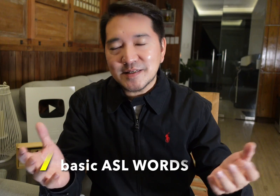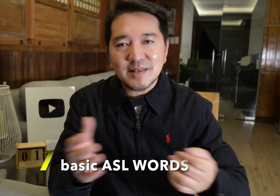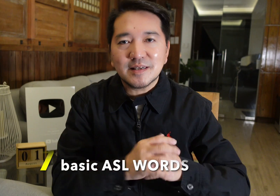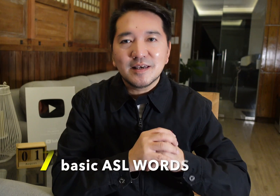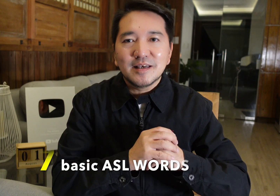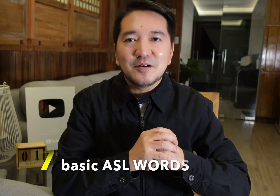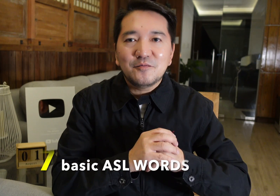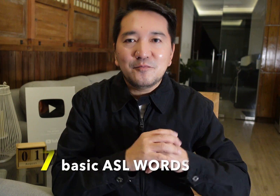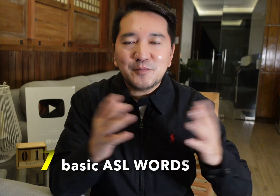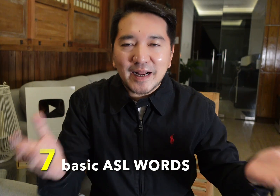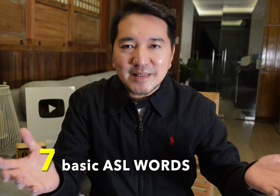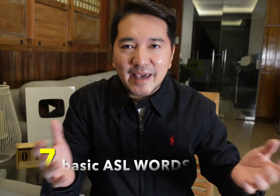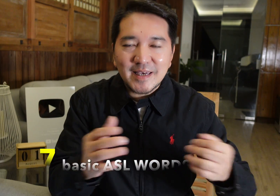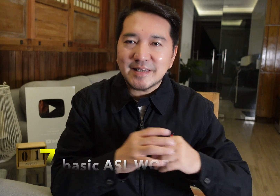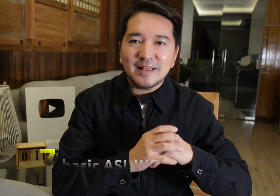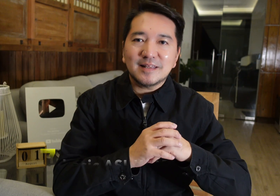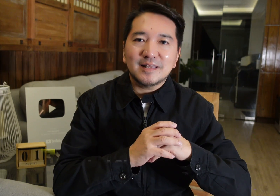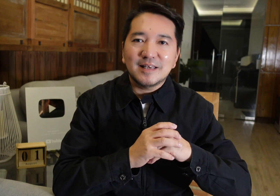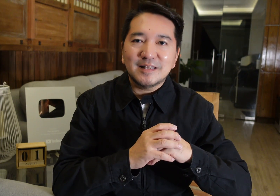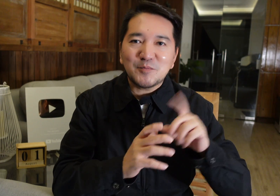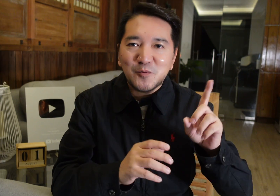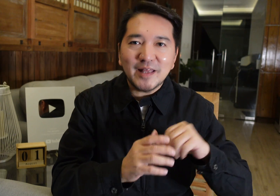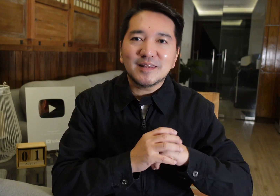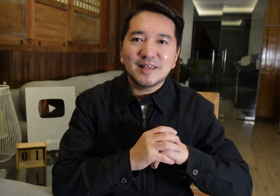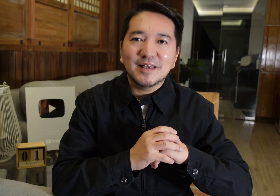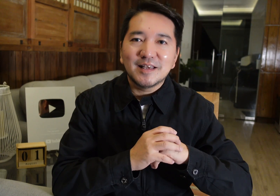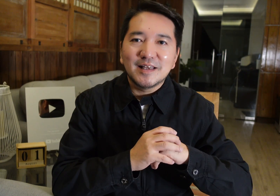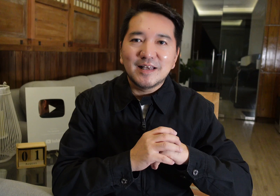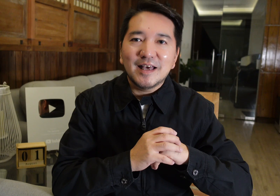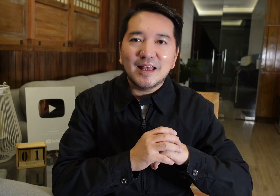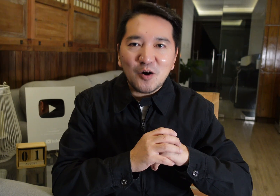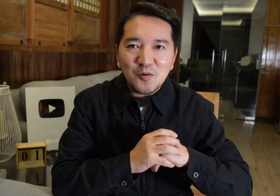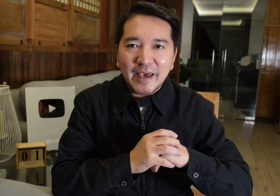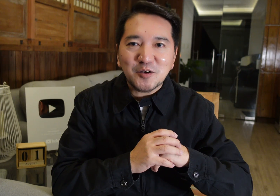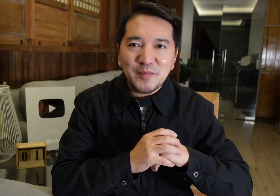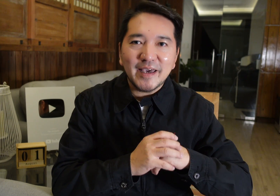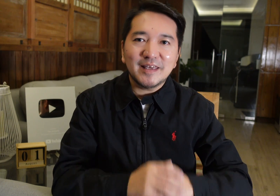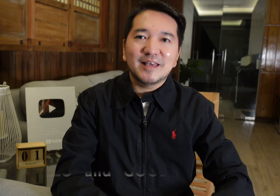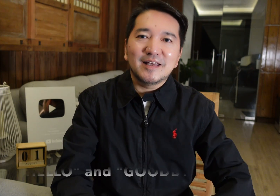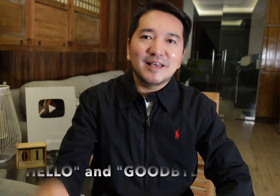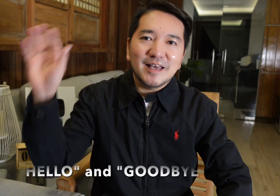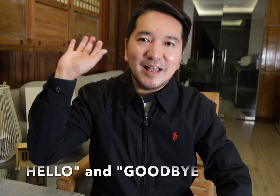phrases para sa ASL. Number 1, hello and goodbye.